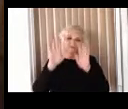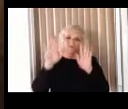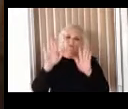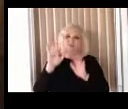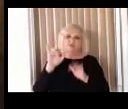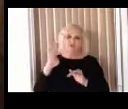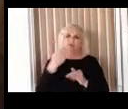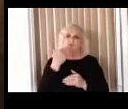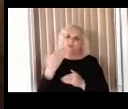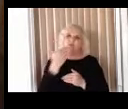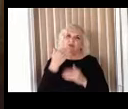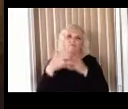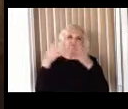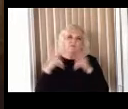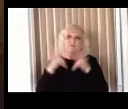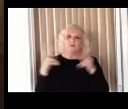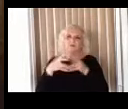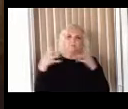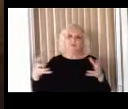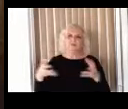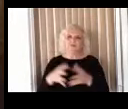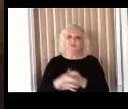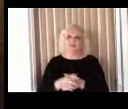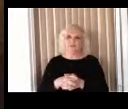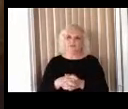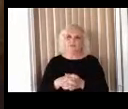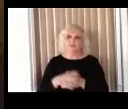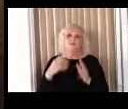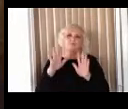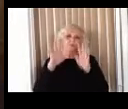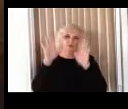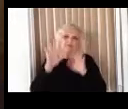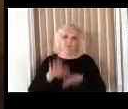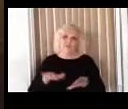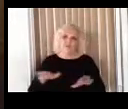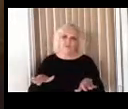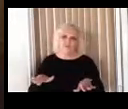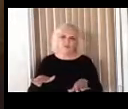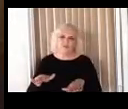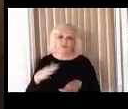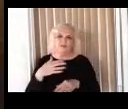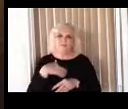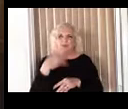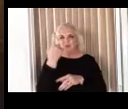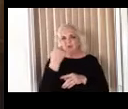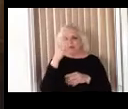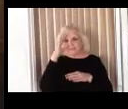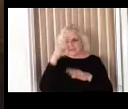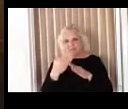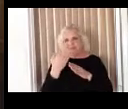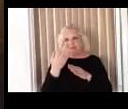much. So I really have wonderful children. My one son is missing, which is